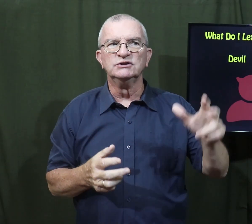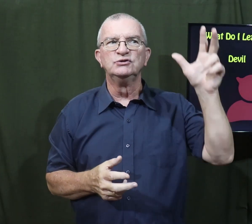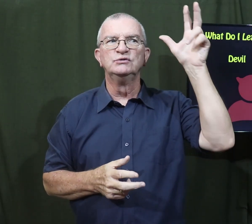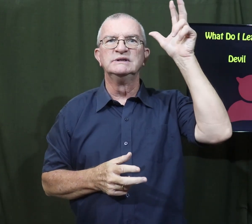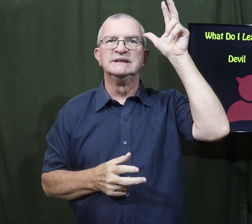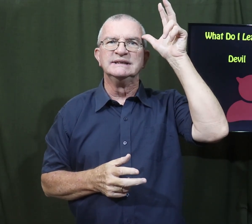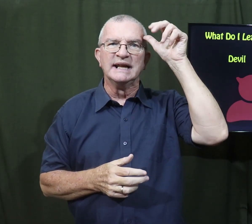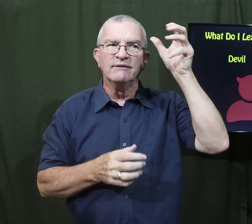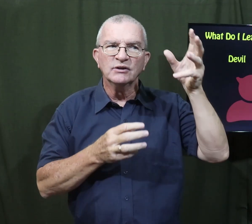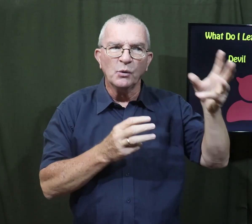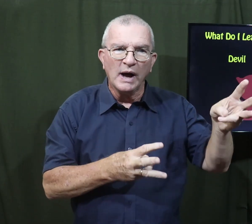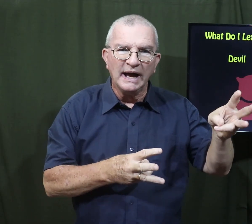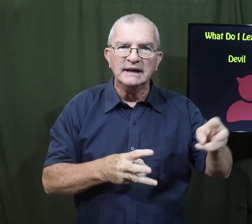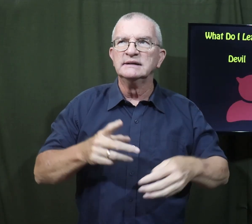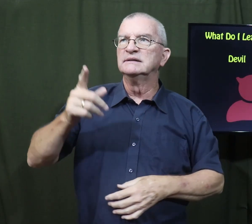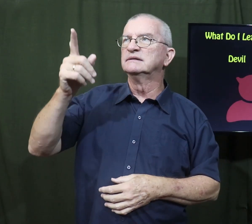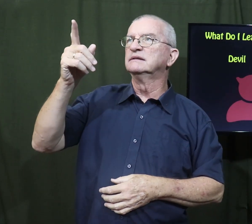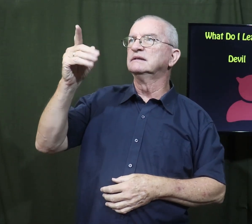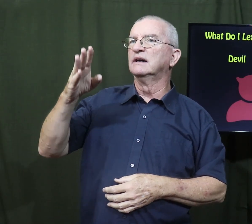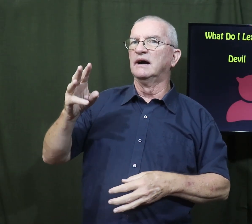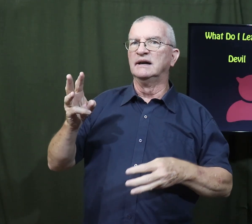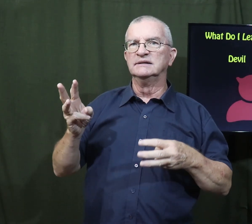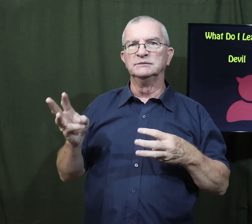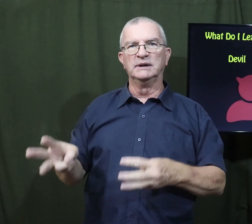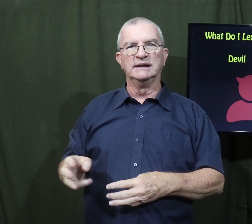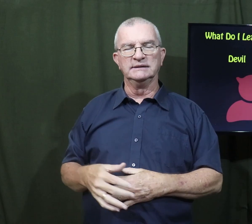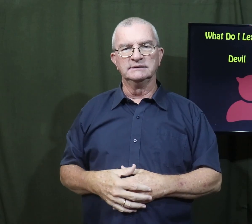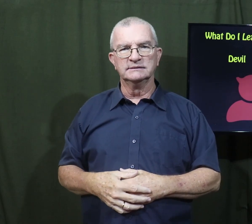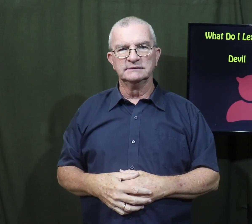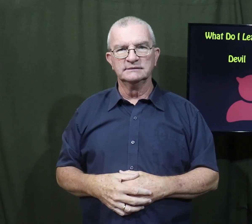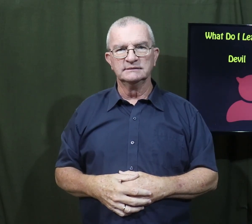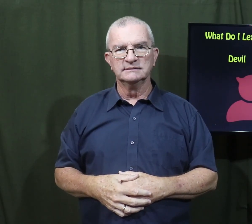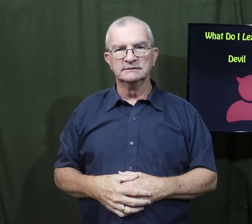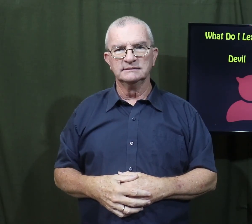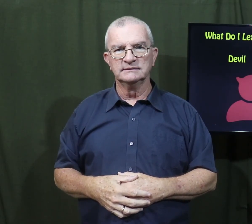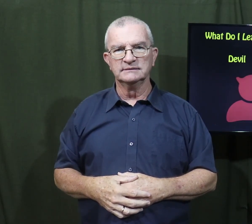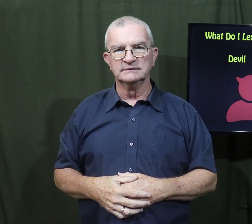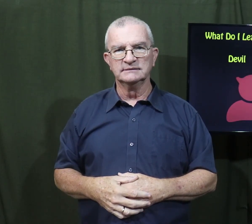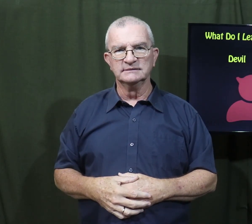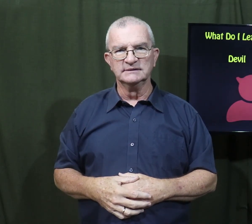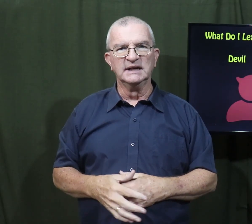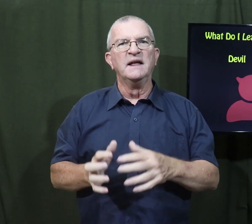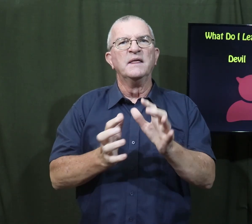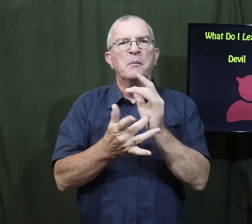There are only two choices, not three or more, the devil's way or God's way.